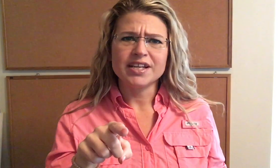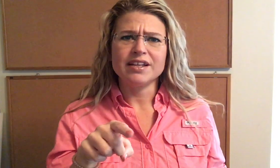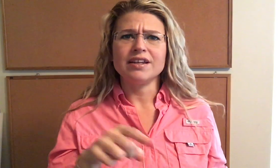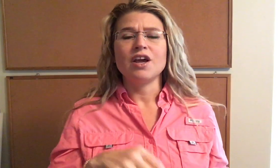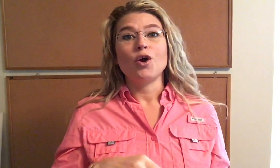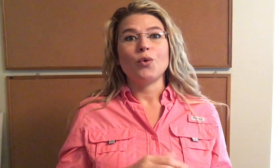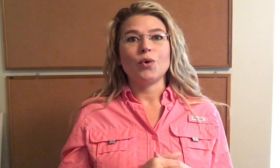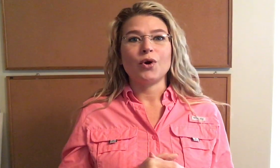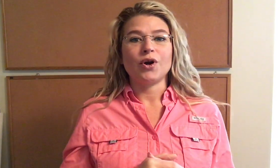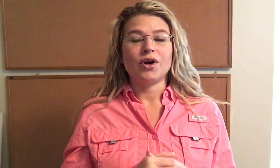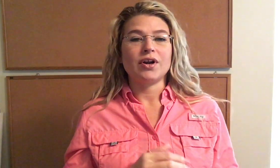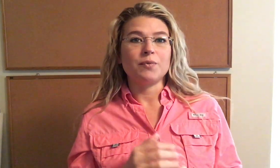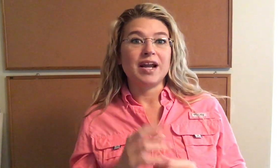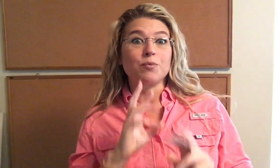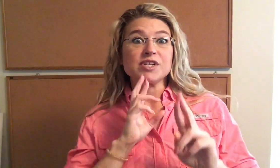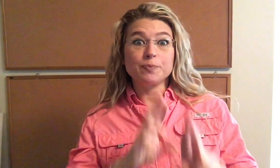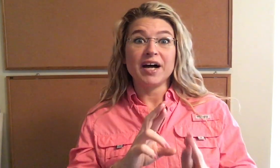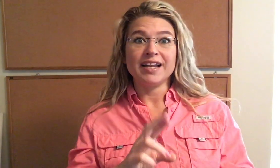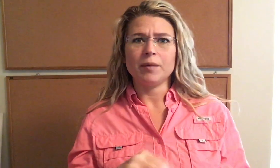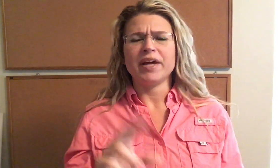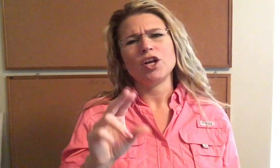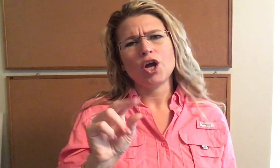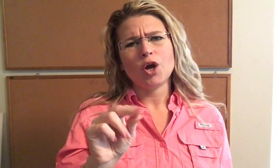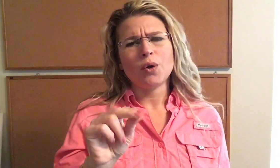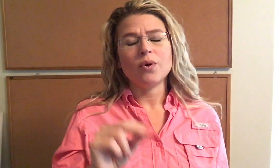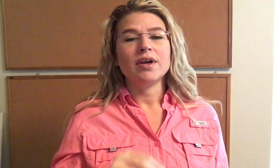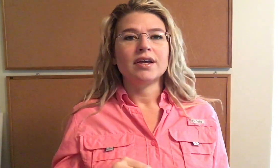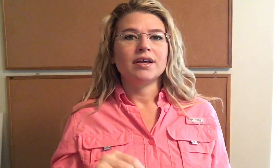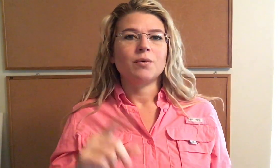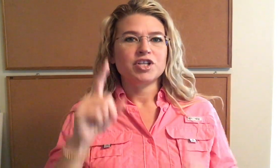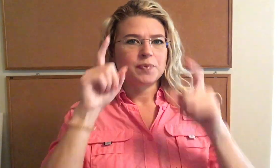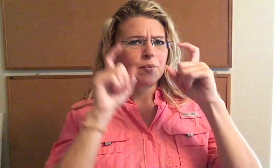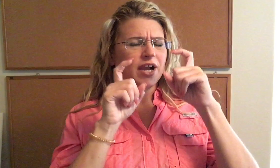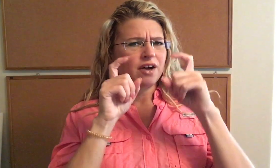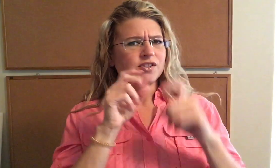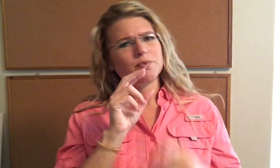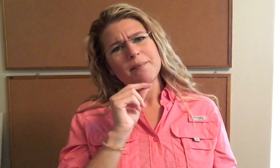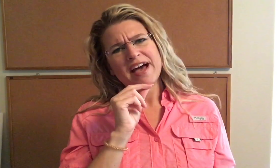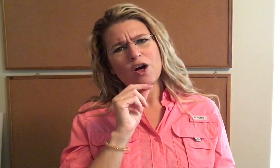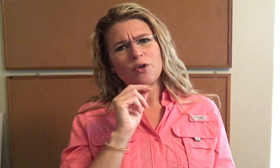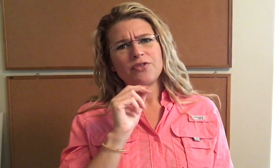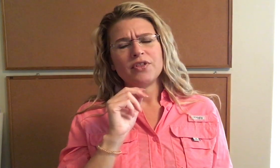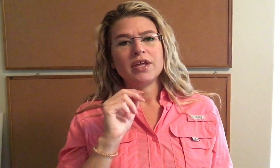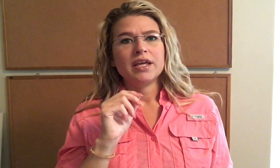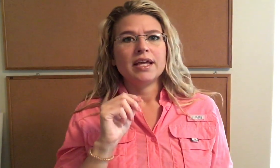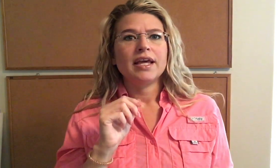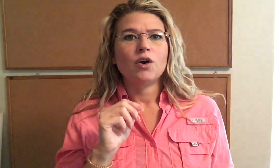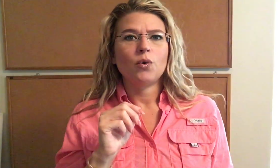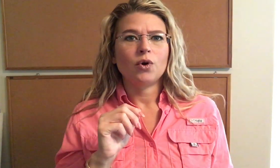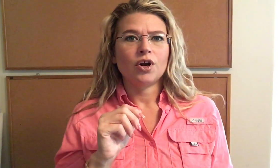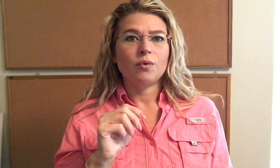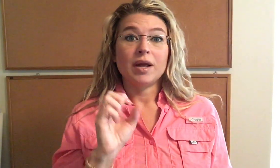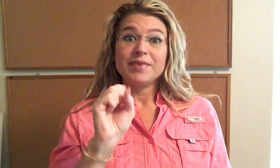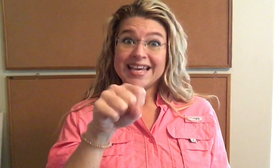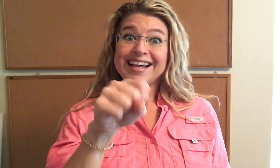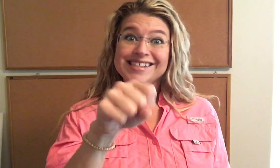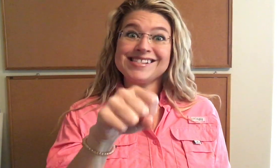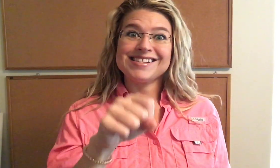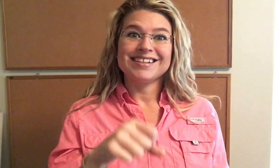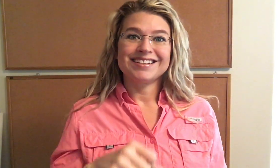question, or when I'm responding, I'm like, no. Watch my brows or my mouth. Or when I'm yes,